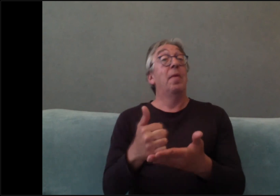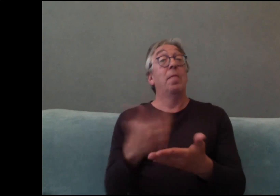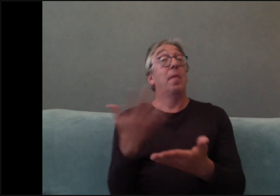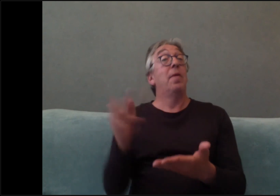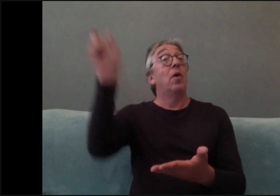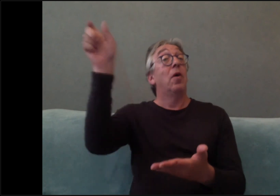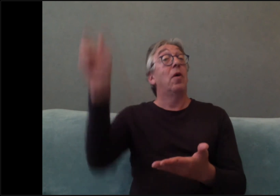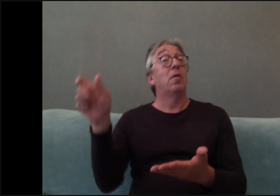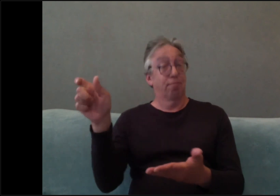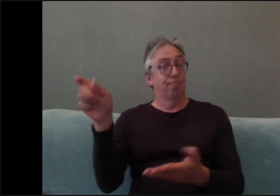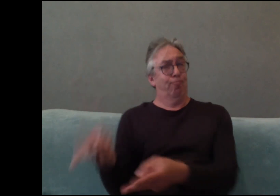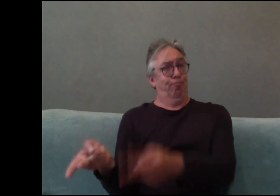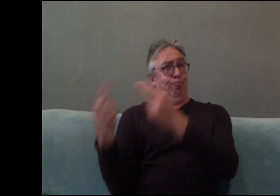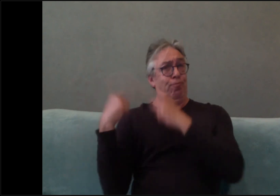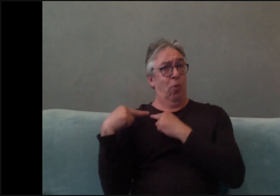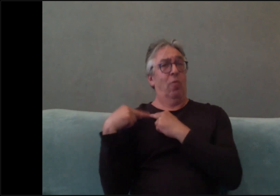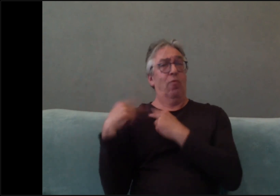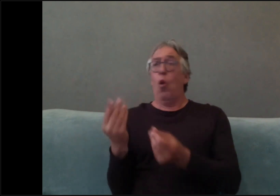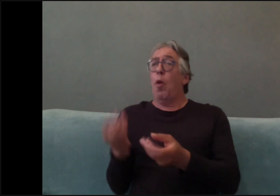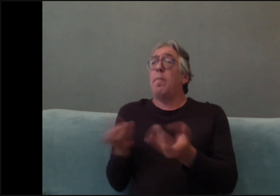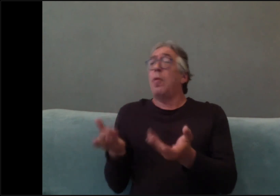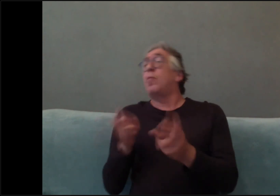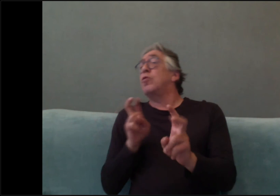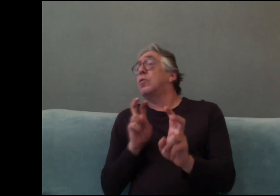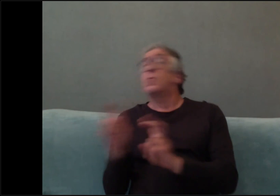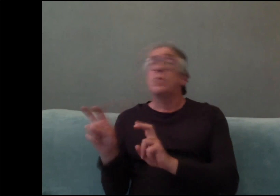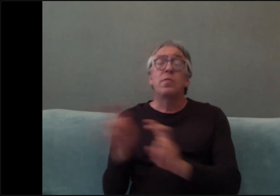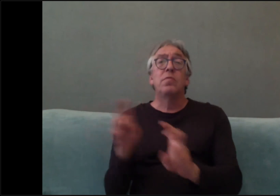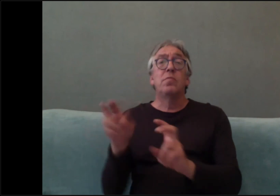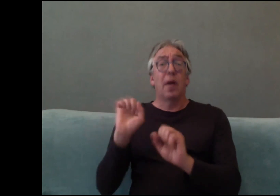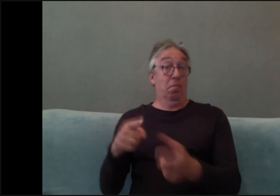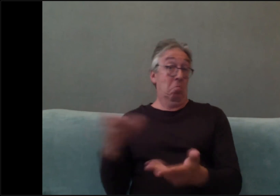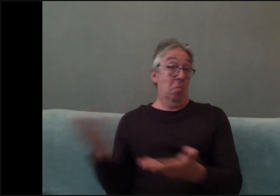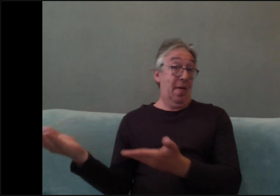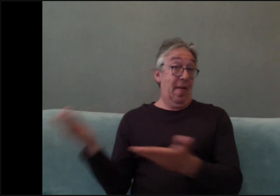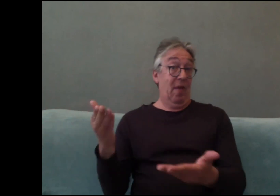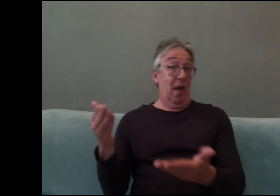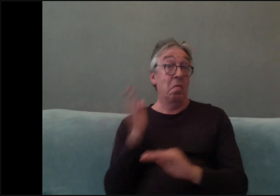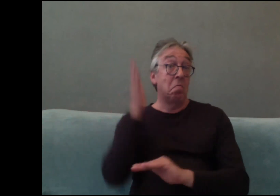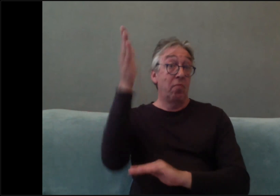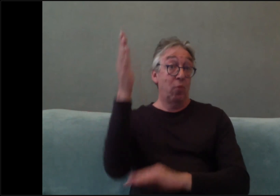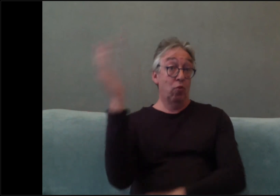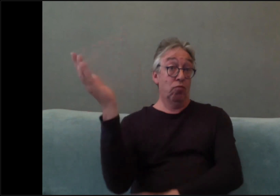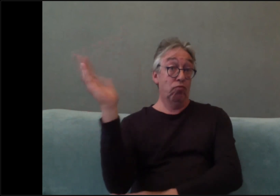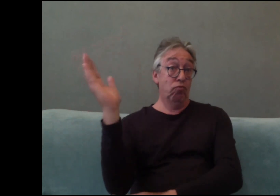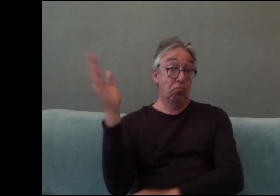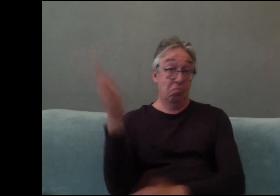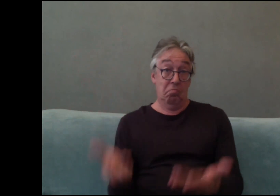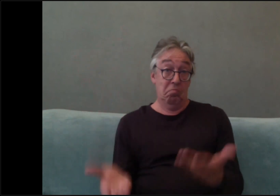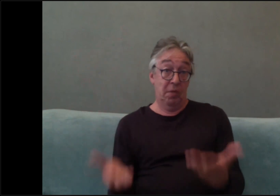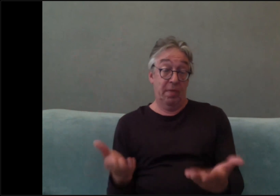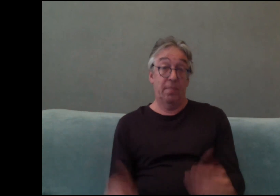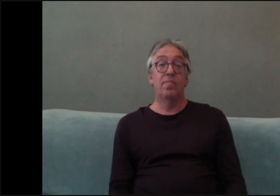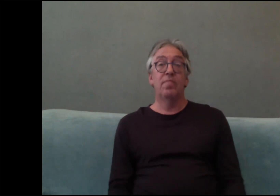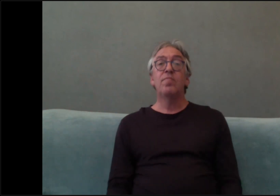this of the management of the programs. Okay. We received also a question for Vera. Since we've run out of time, we